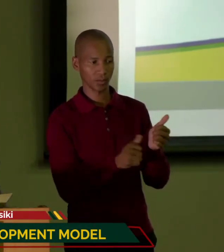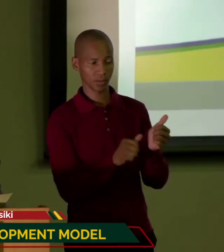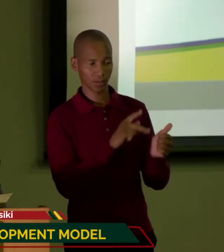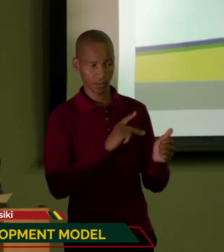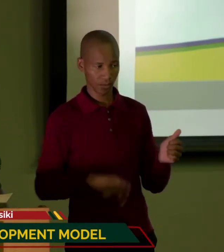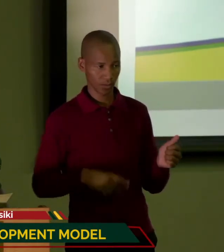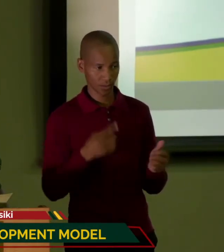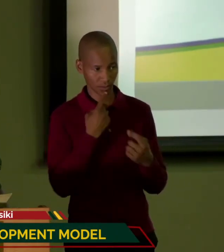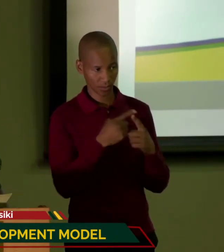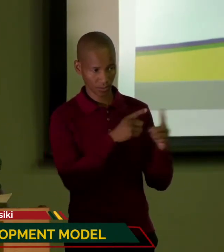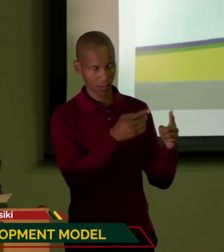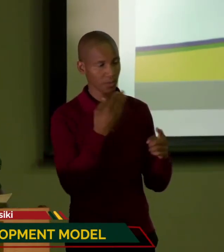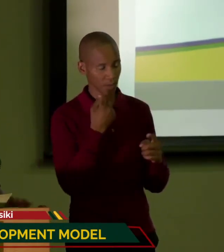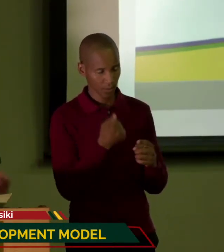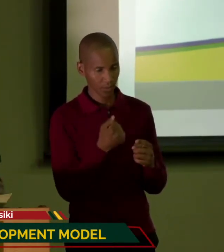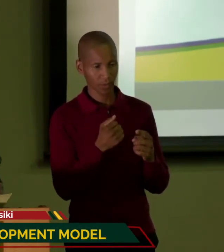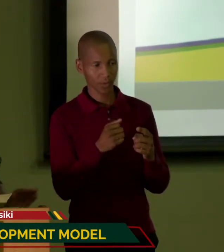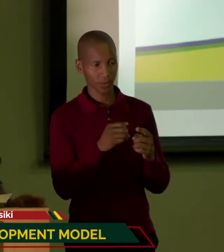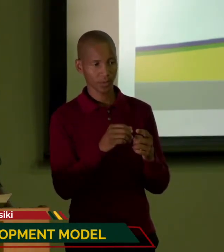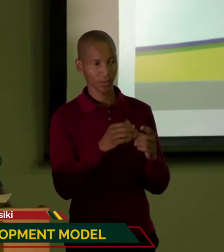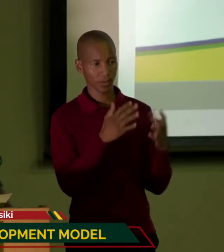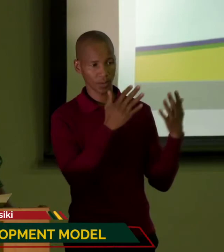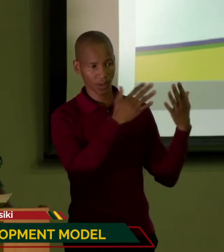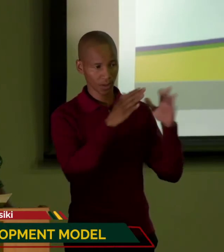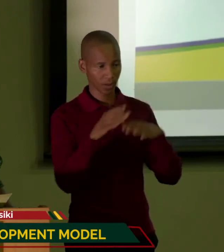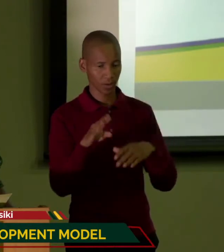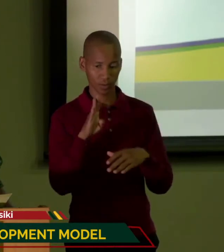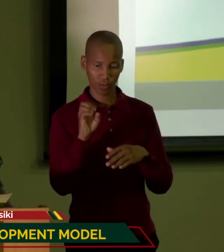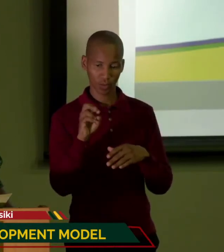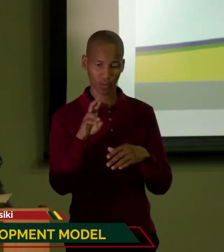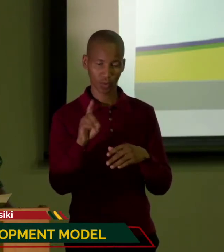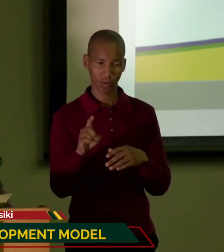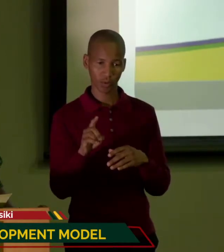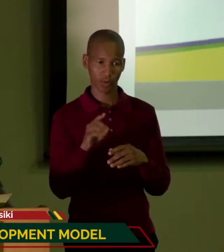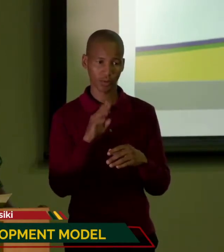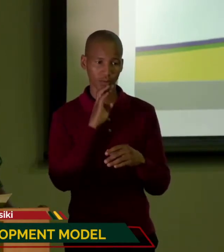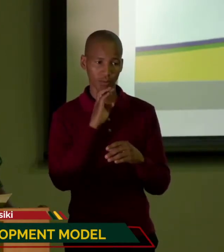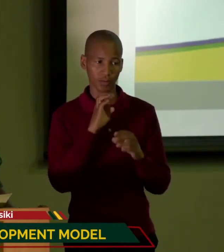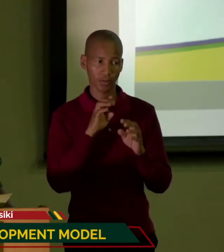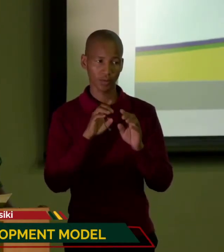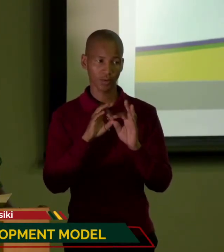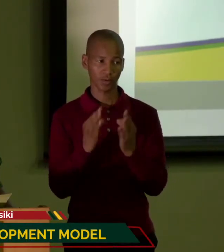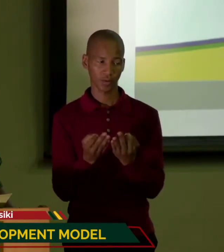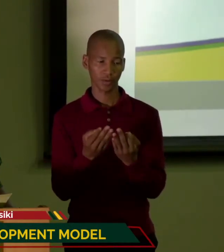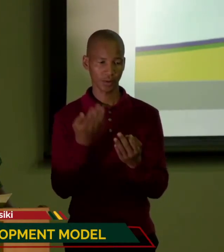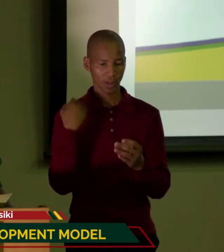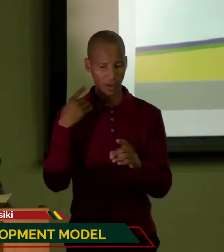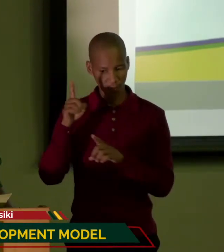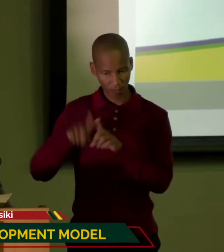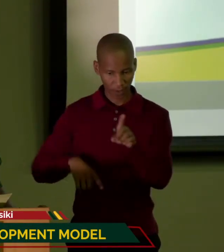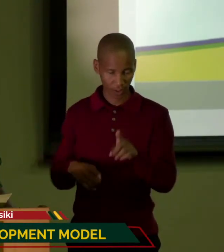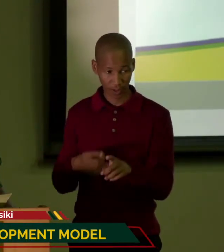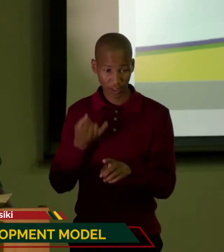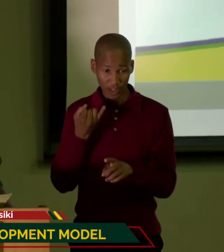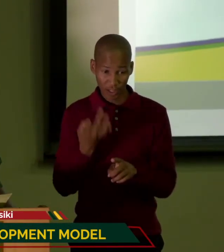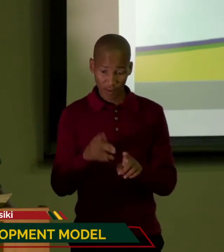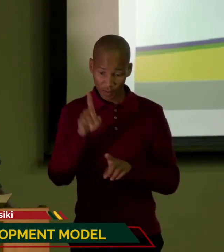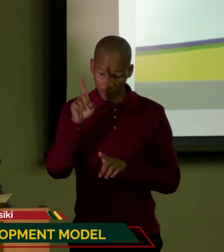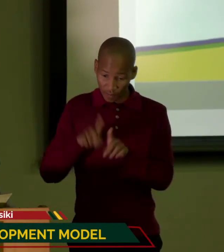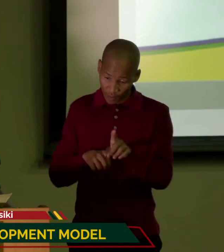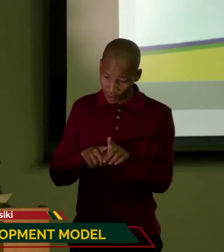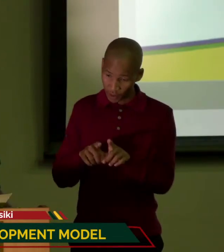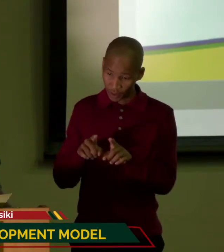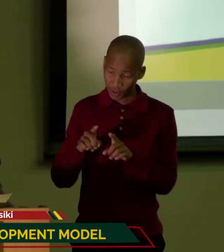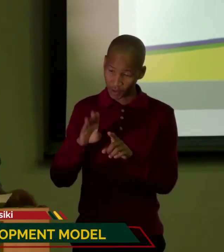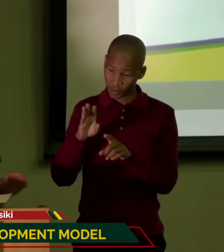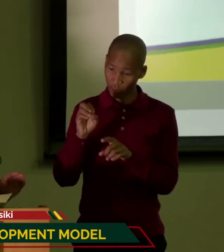that seaboard development. Ikhe yafeyila, nawe Deputy President ubufeyili